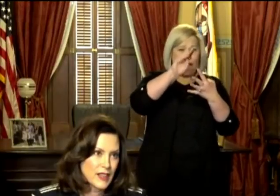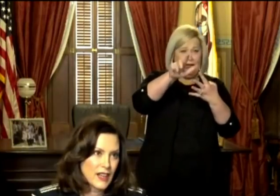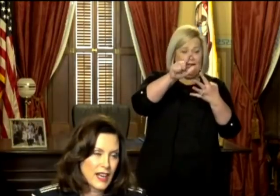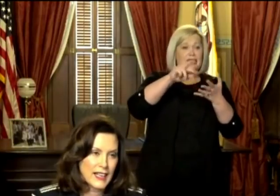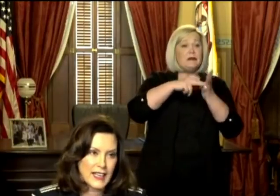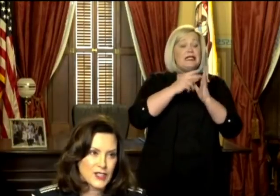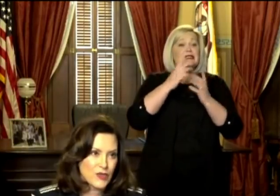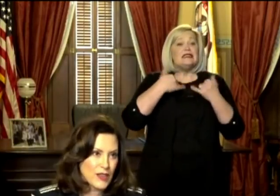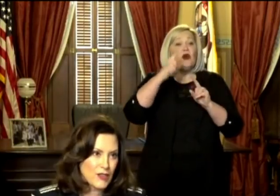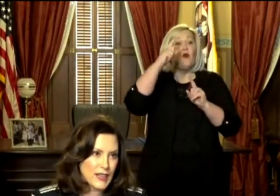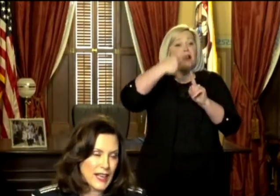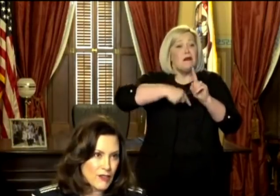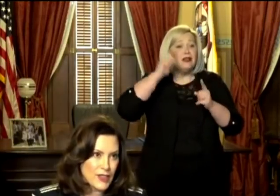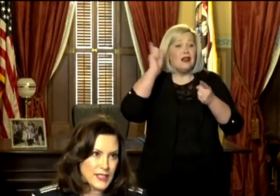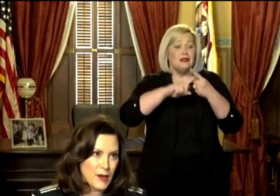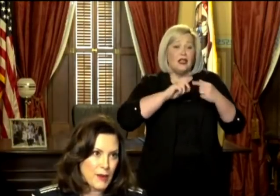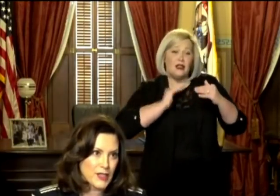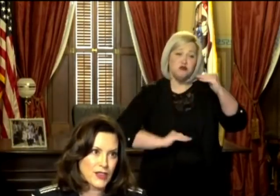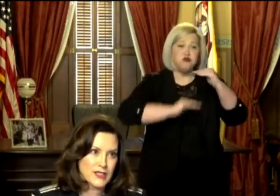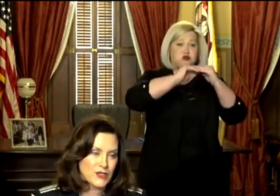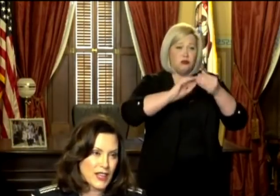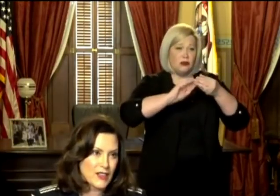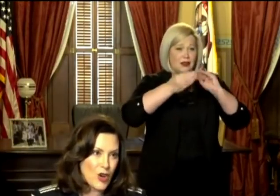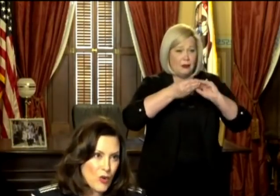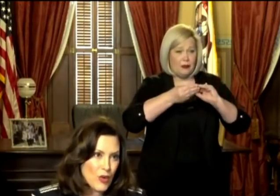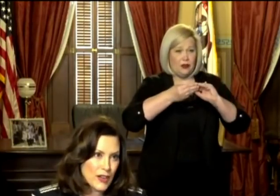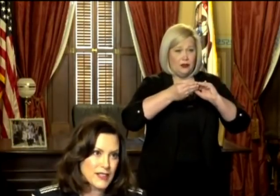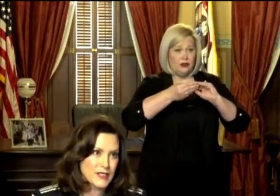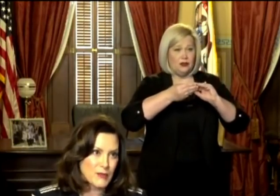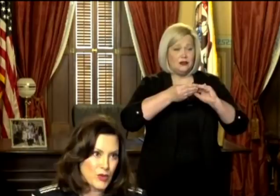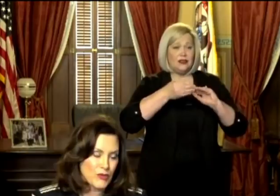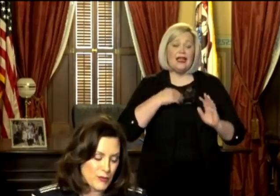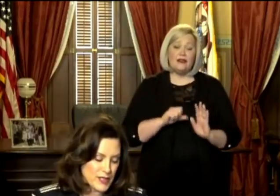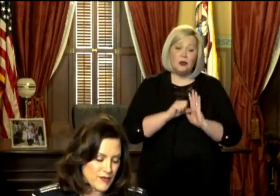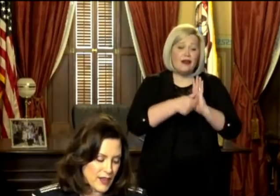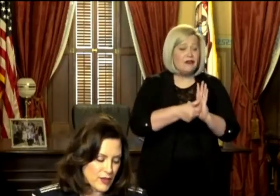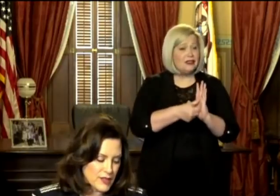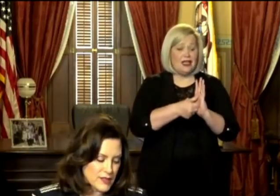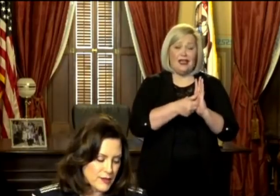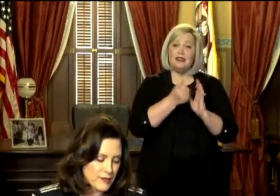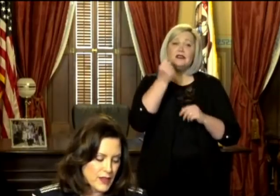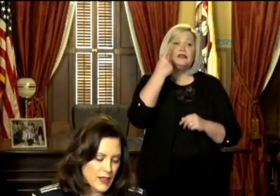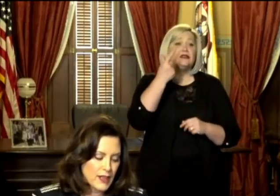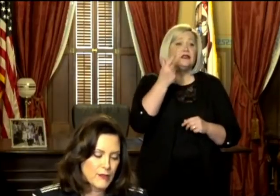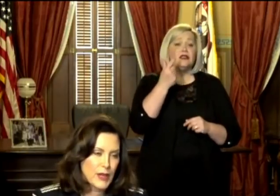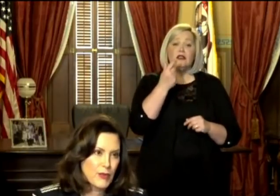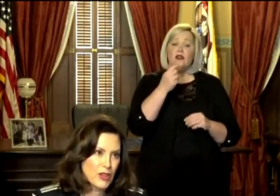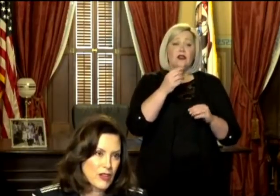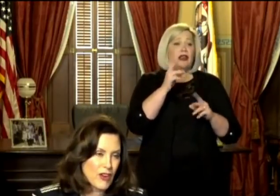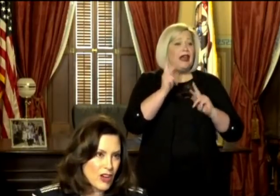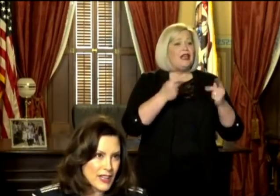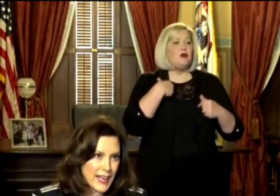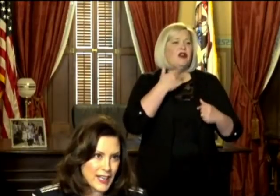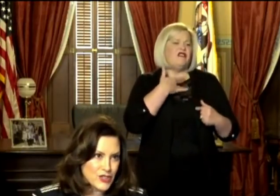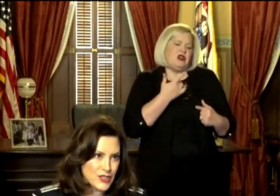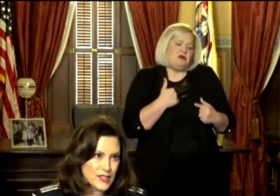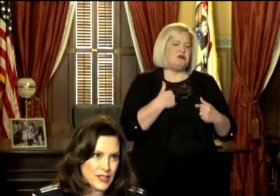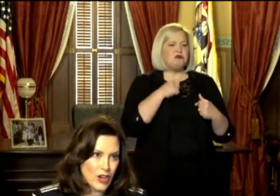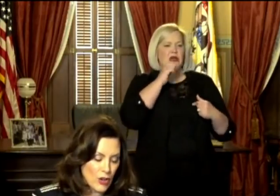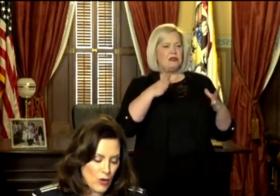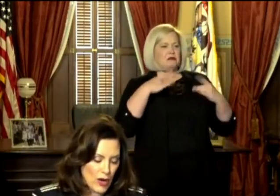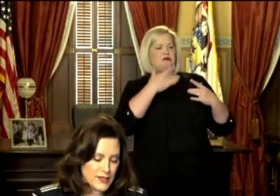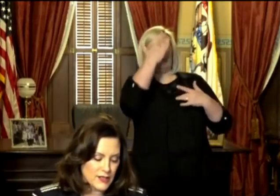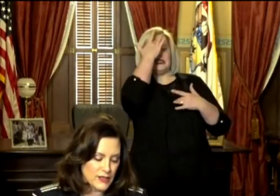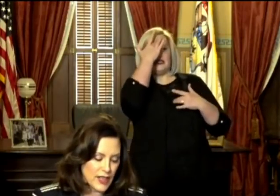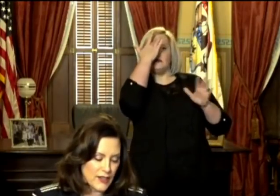this. I need to reiterate every time I address you that no one is immune from this virus. People of all